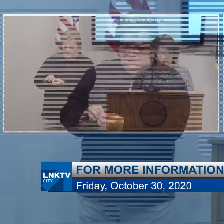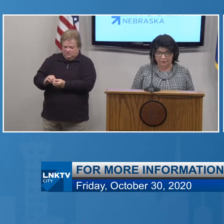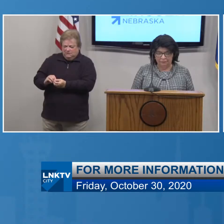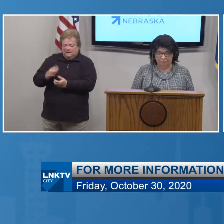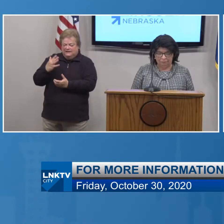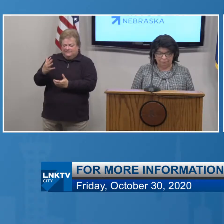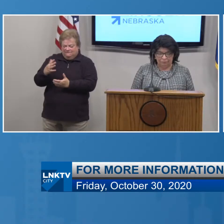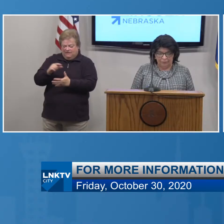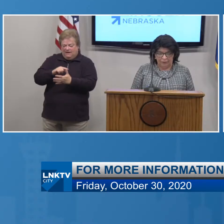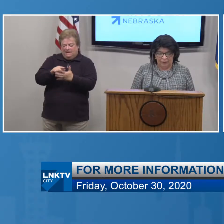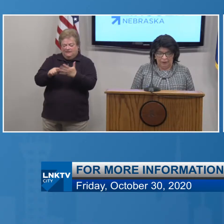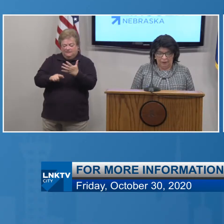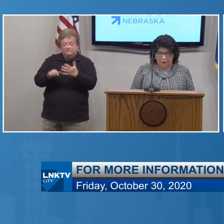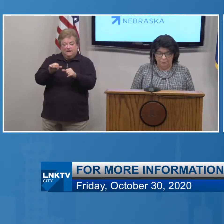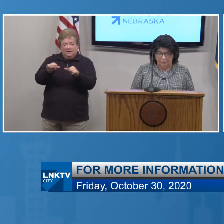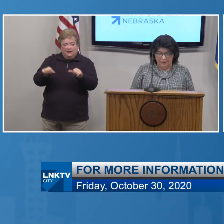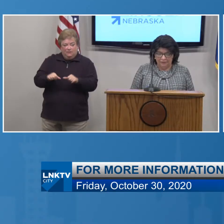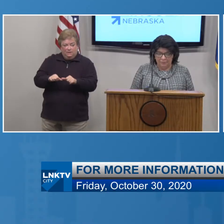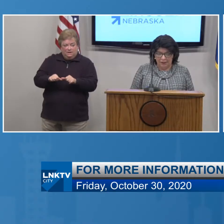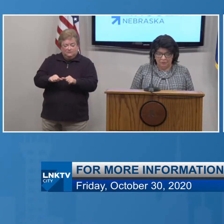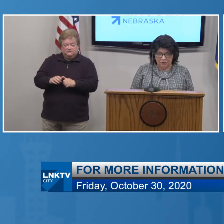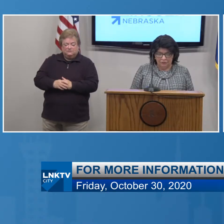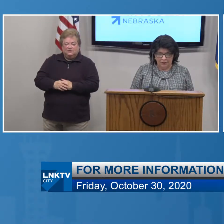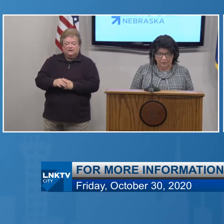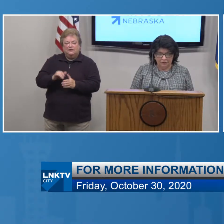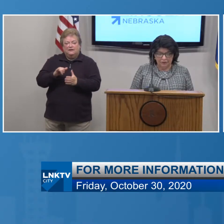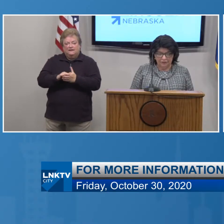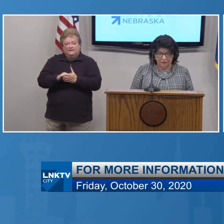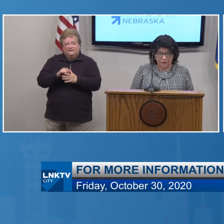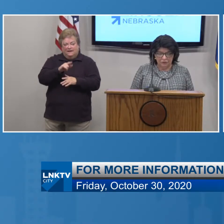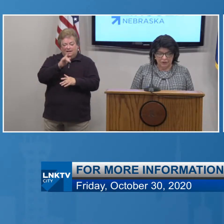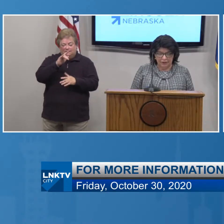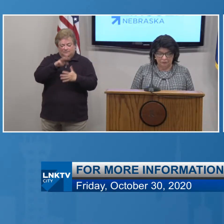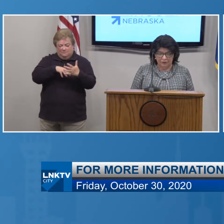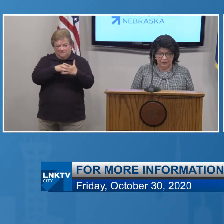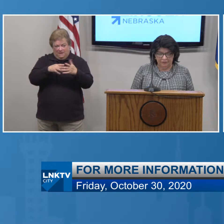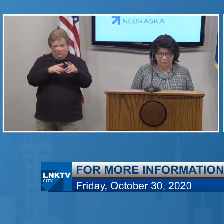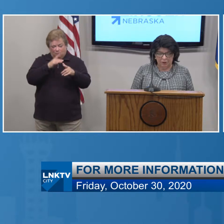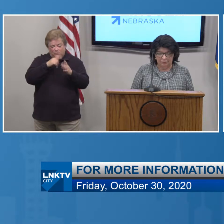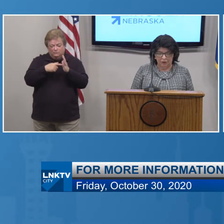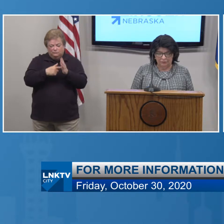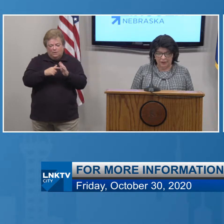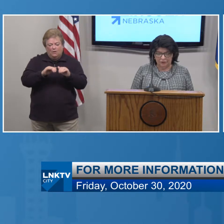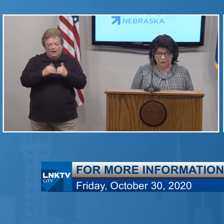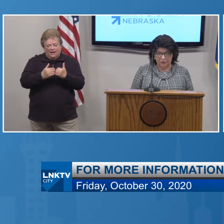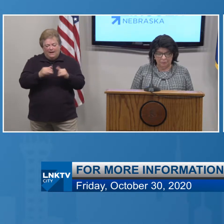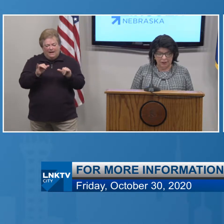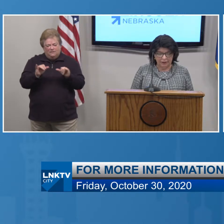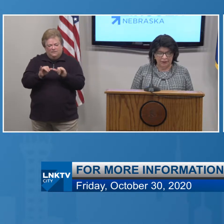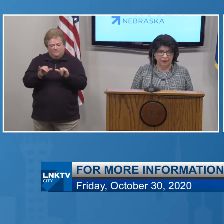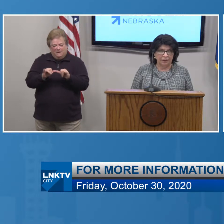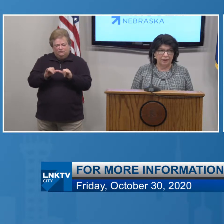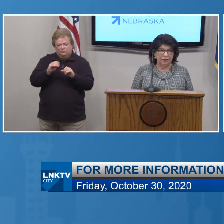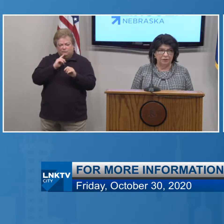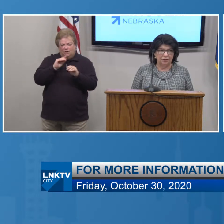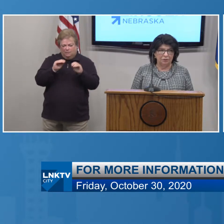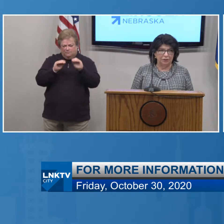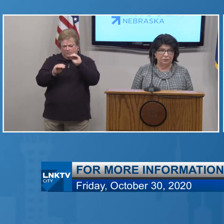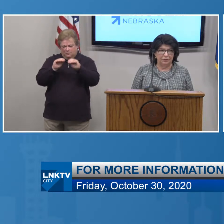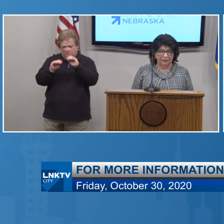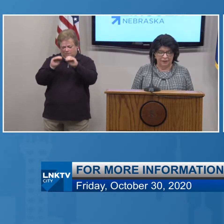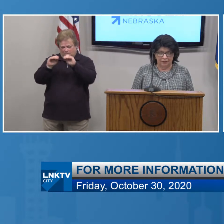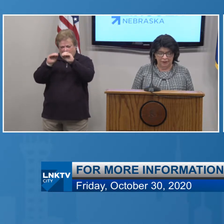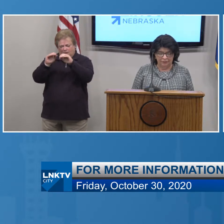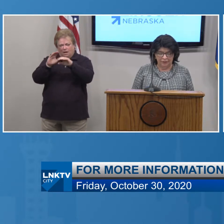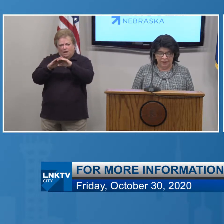primary areas. This map shows how metrics associated with these primary factors are plotted on